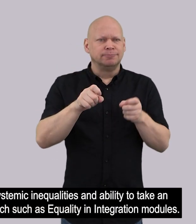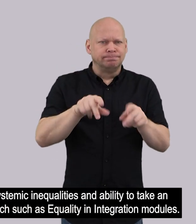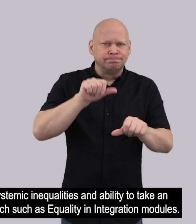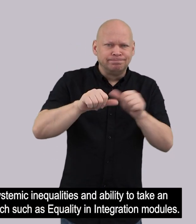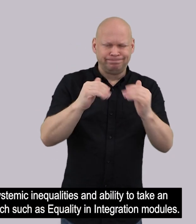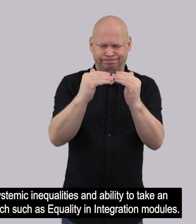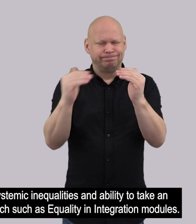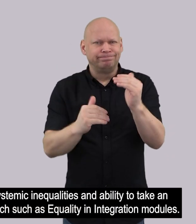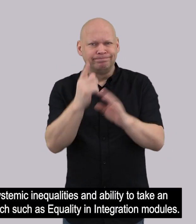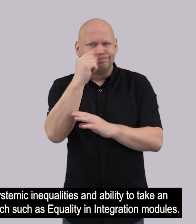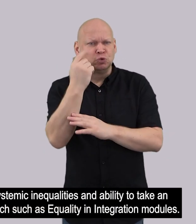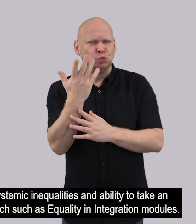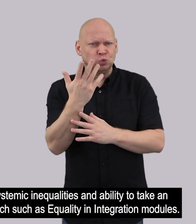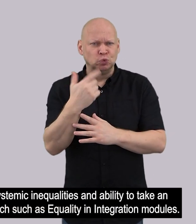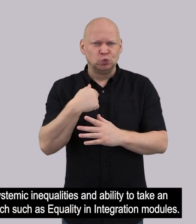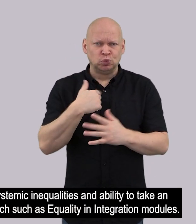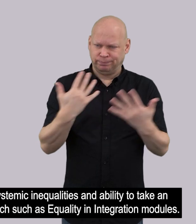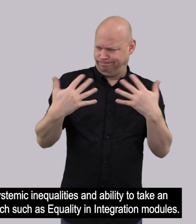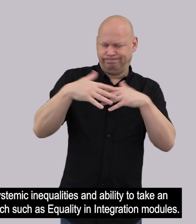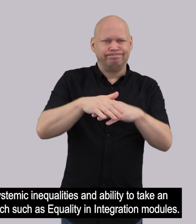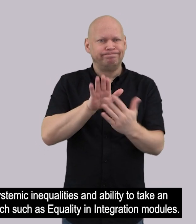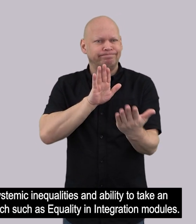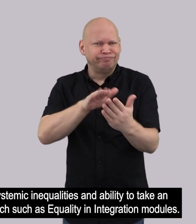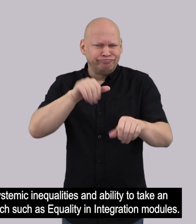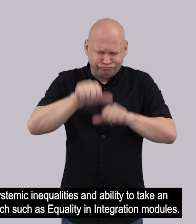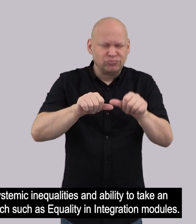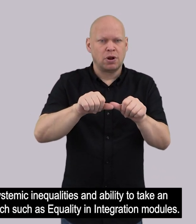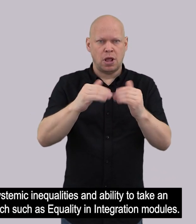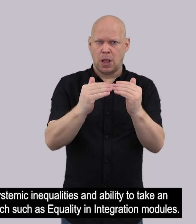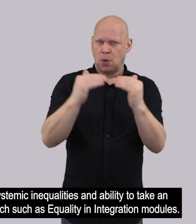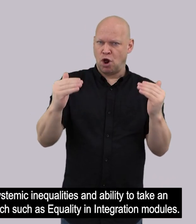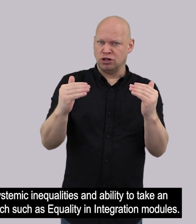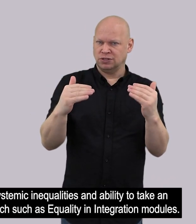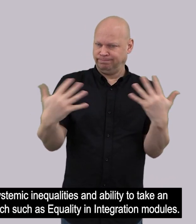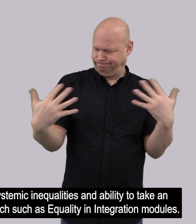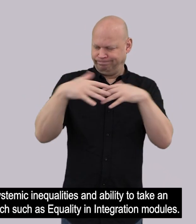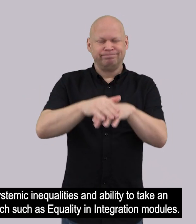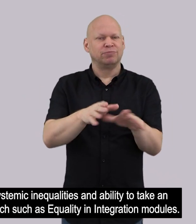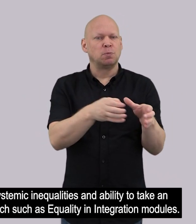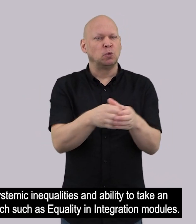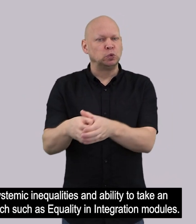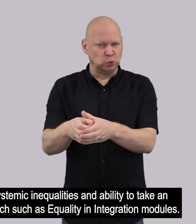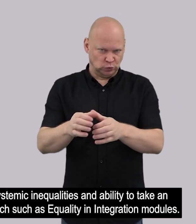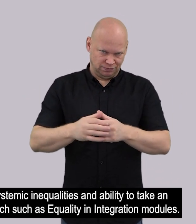Awareness of systemic inequalities and ability to take an intersectional approach such as equality and integration modules.